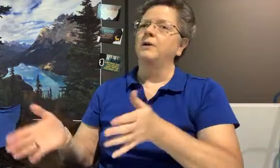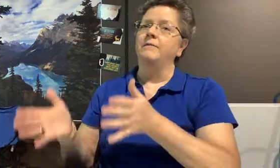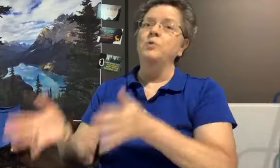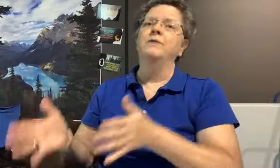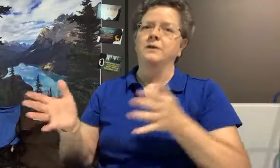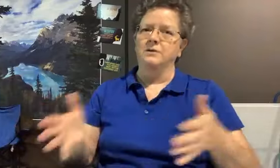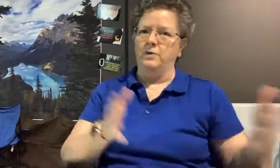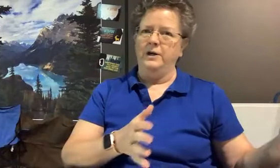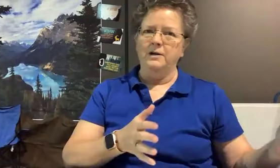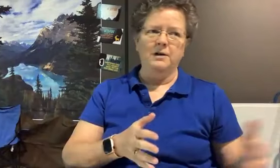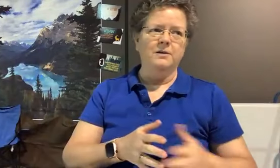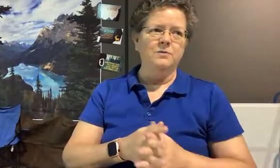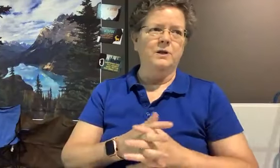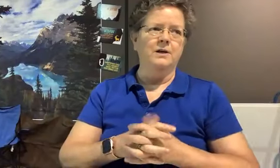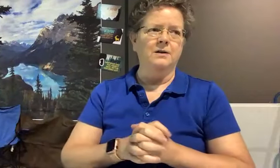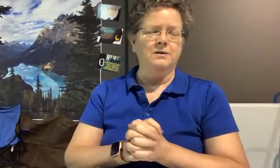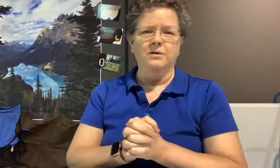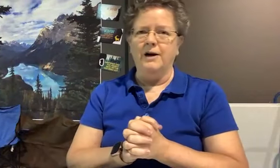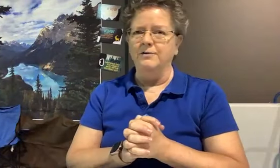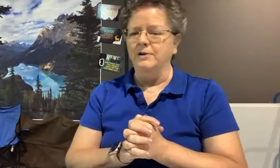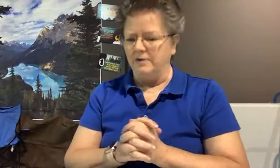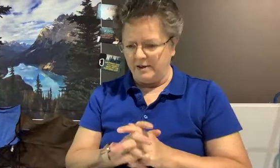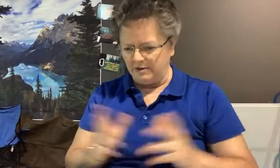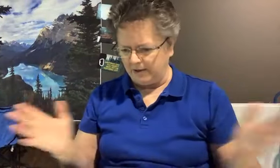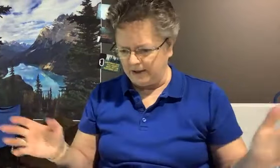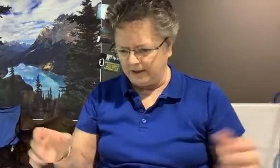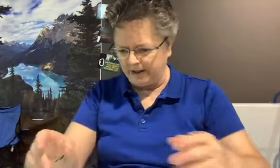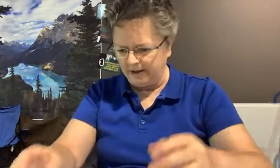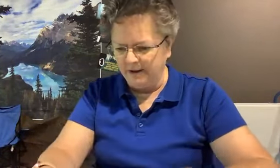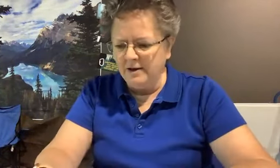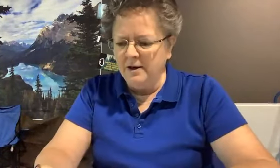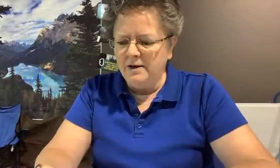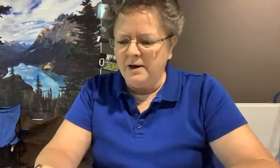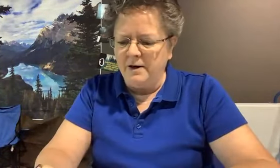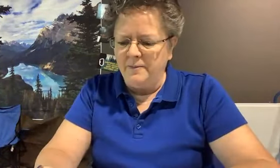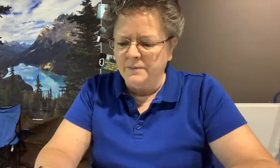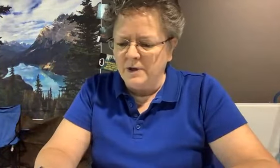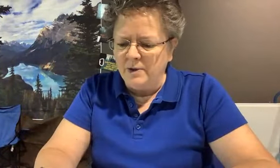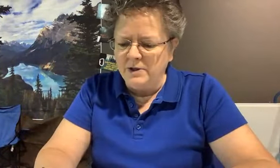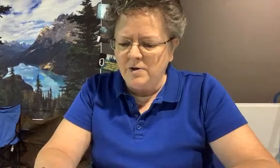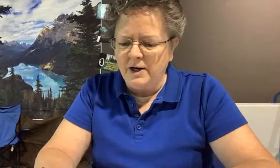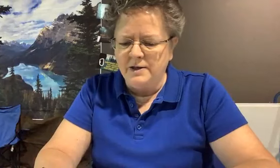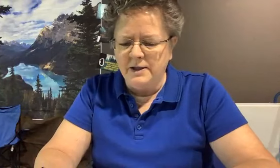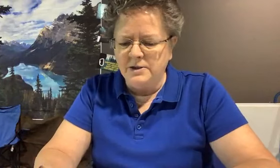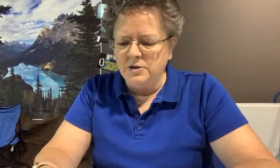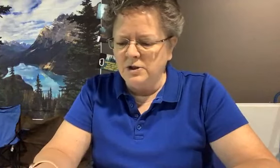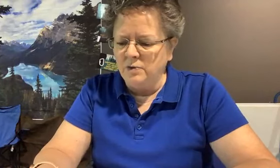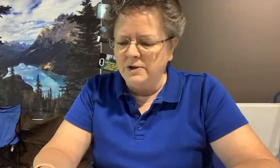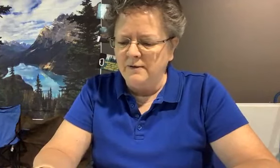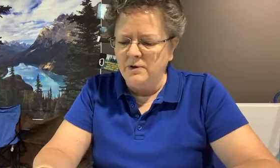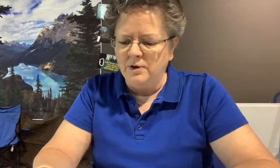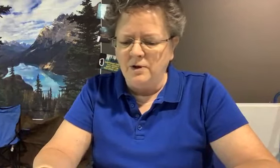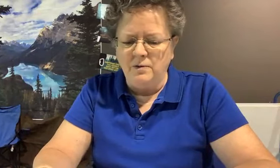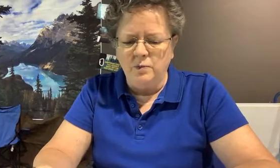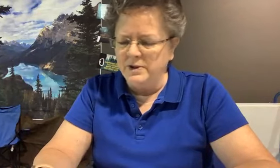of moving this week and this weekend into their house in Gretna, so that's exciting. But let's go ahead. That's just wanted to give you a little reason